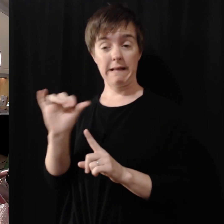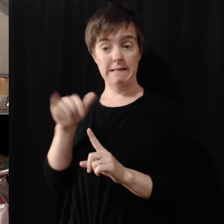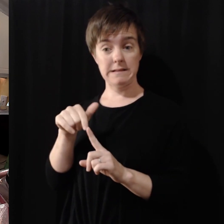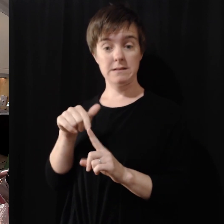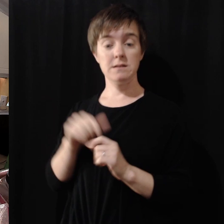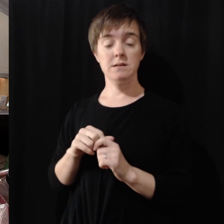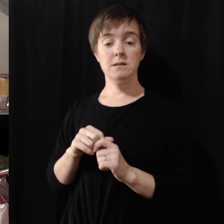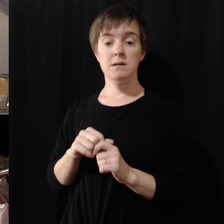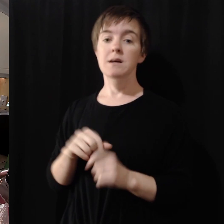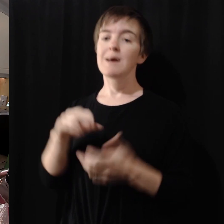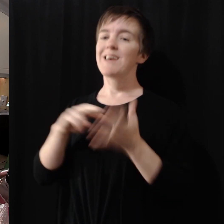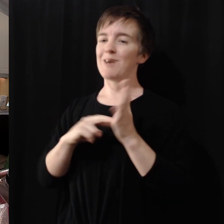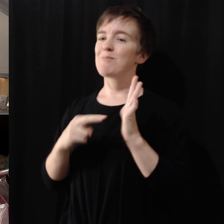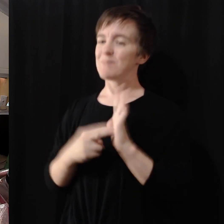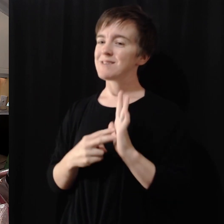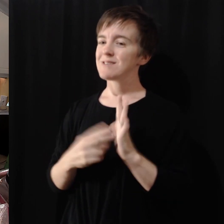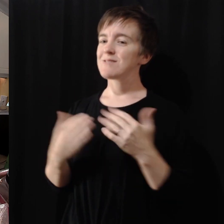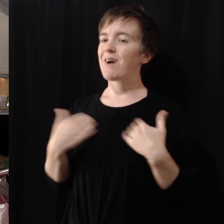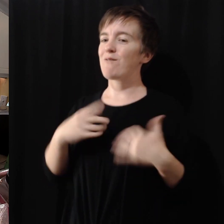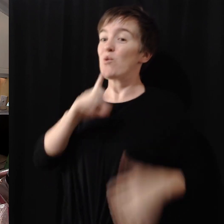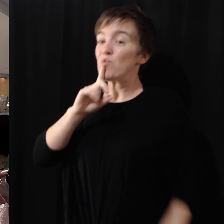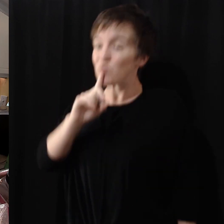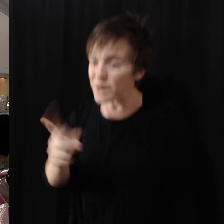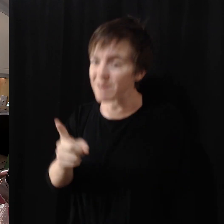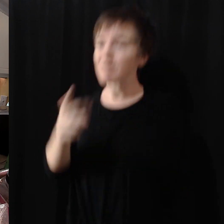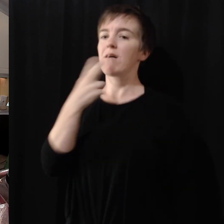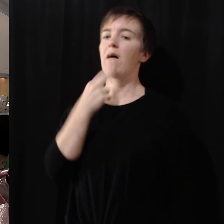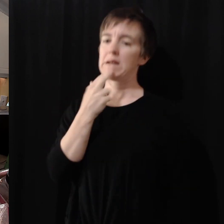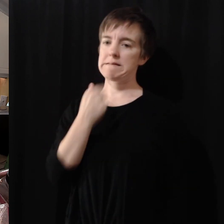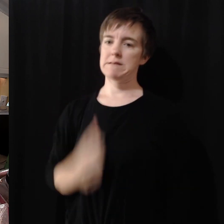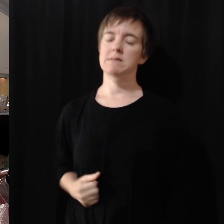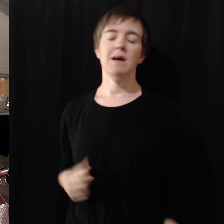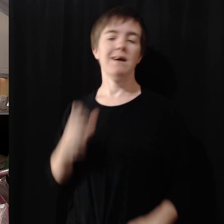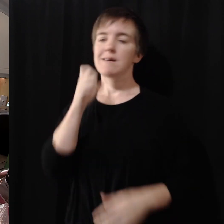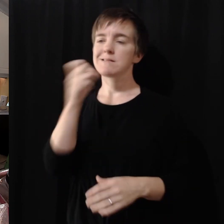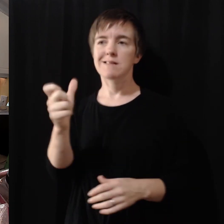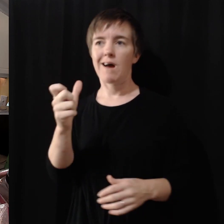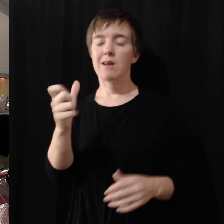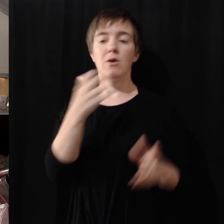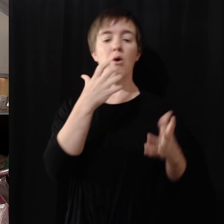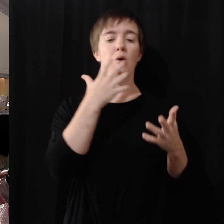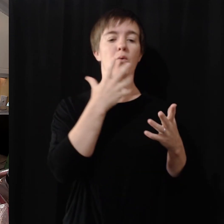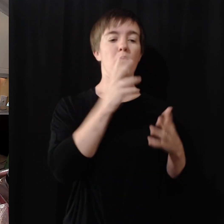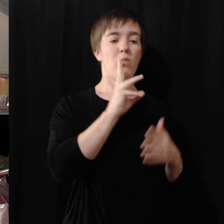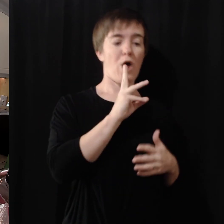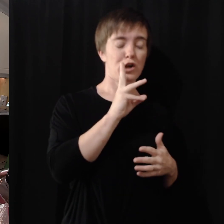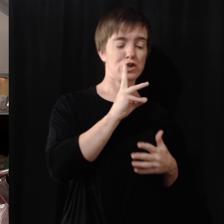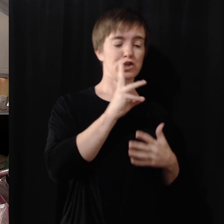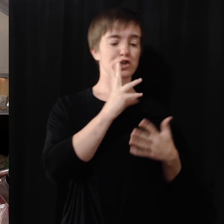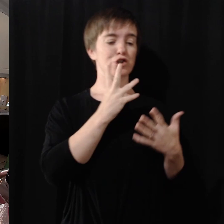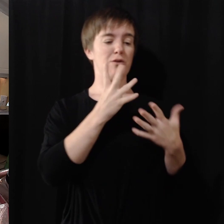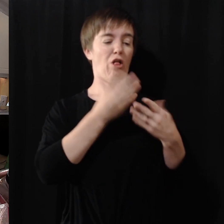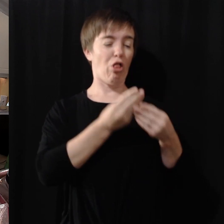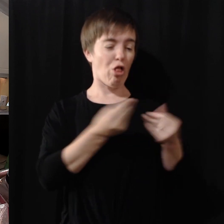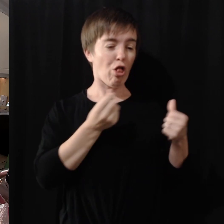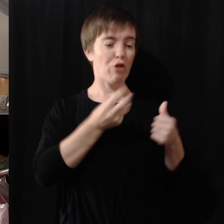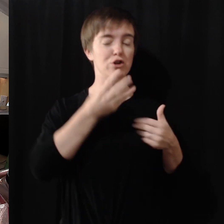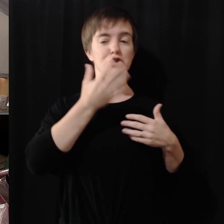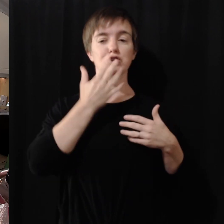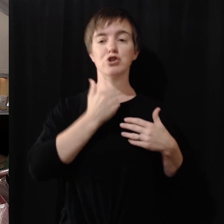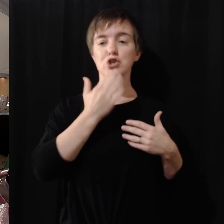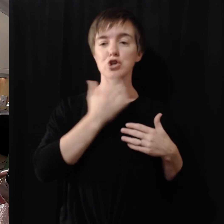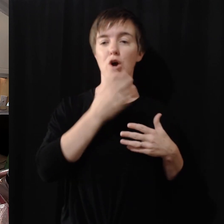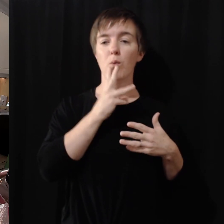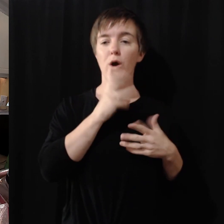solid? It means you have real honey. It's not watered down sugar water